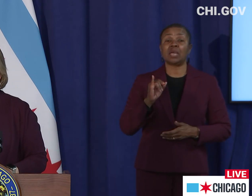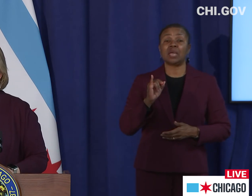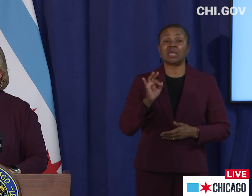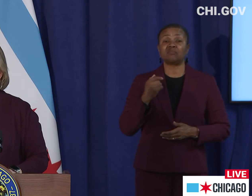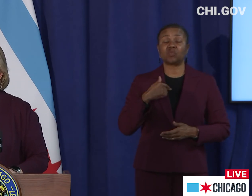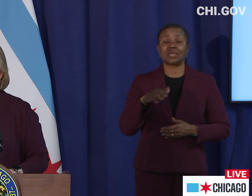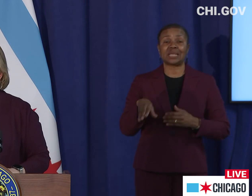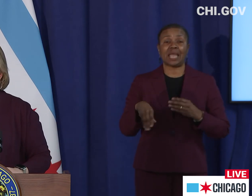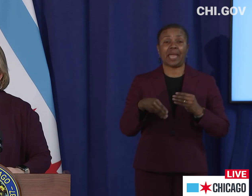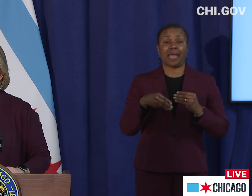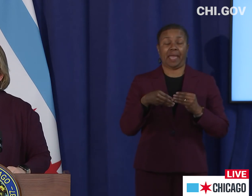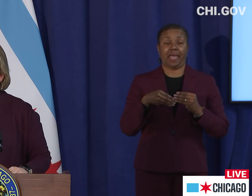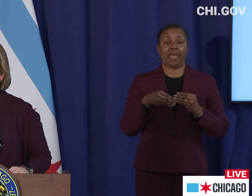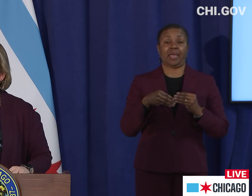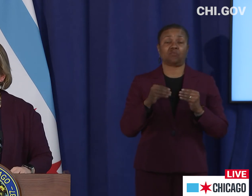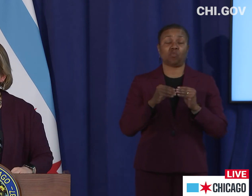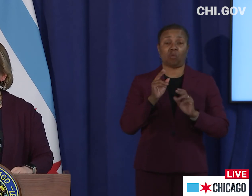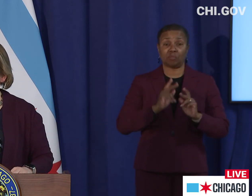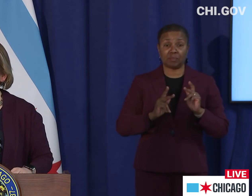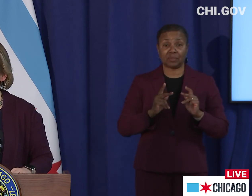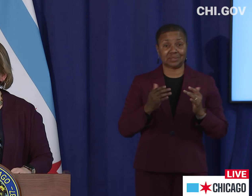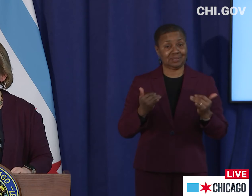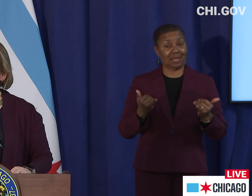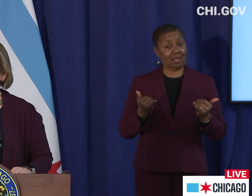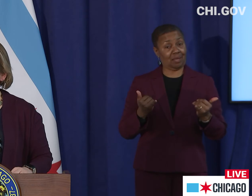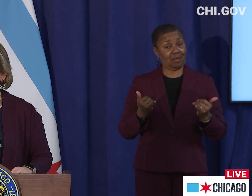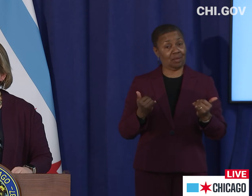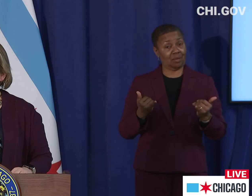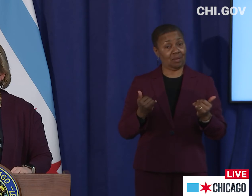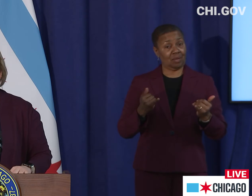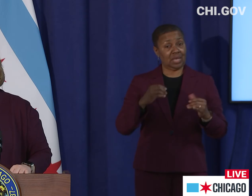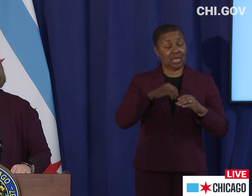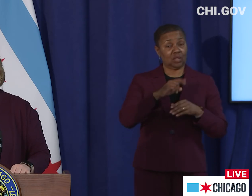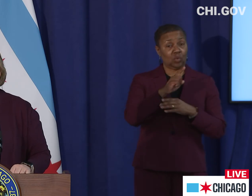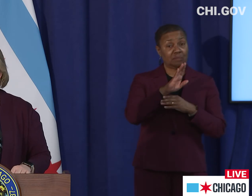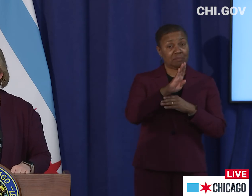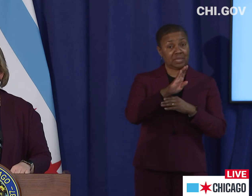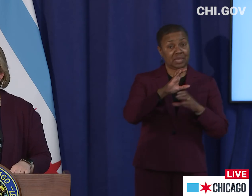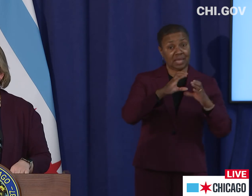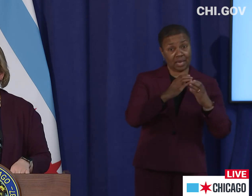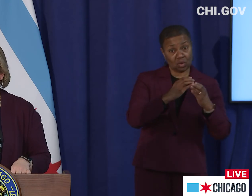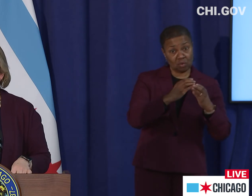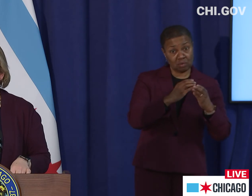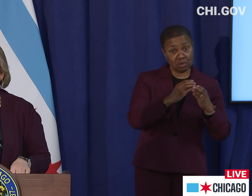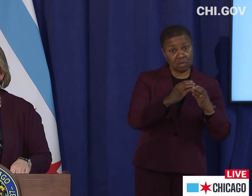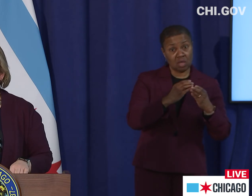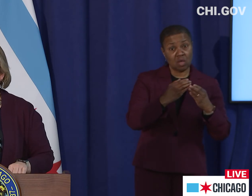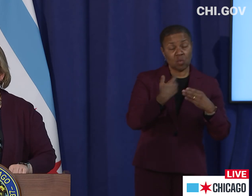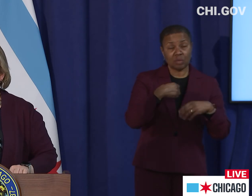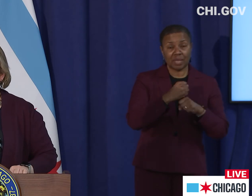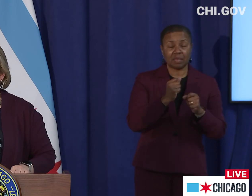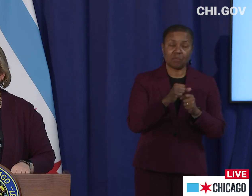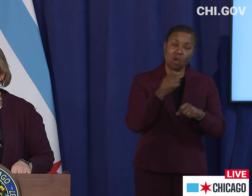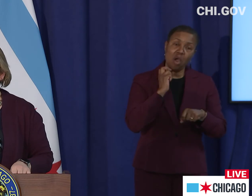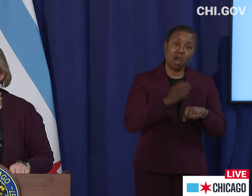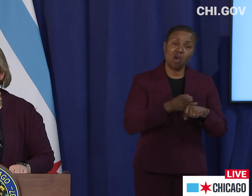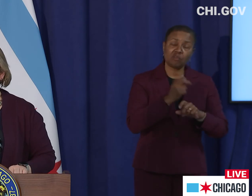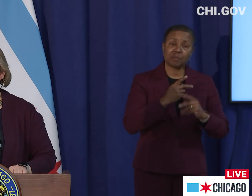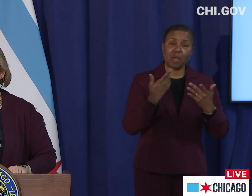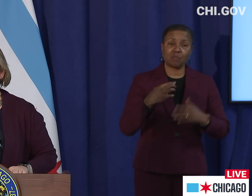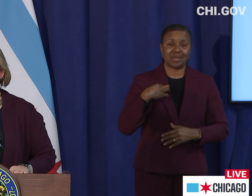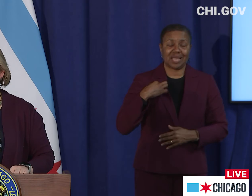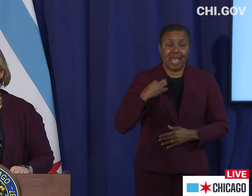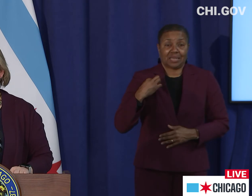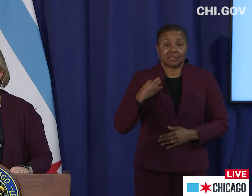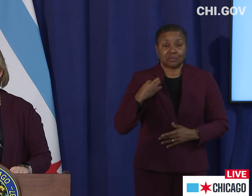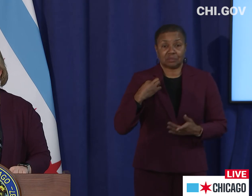add additional people right now to 1B, all we do is make it harder for the people who are already eligible to